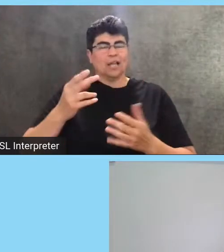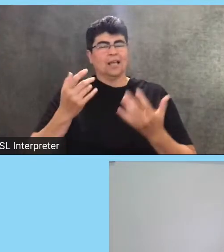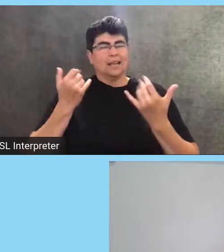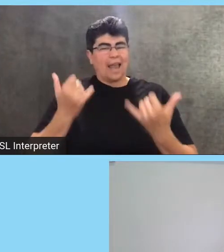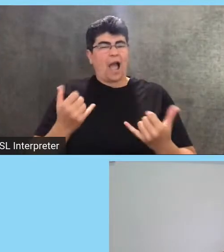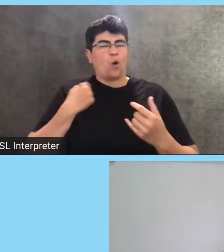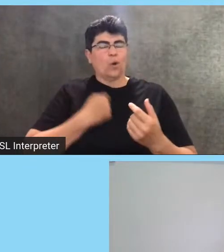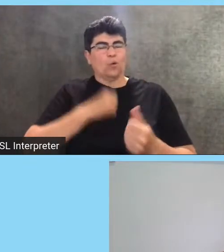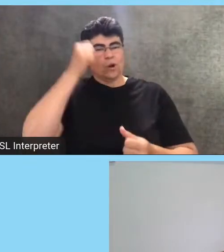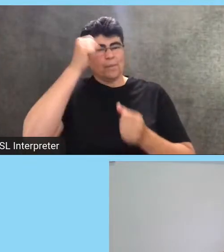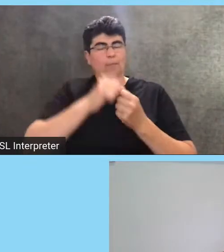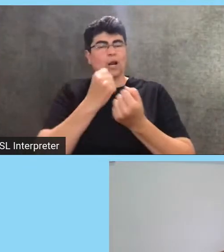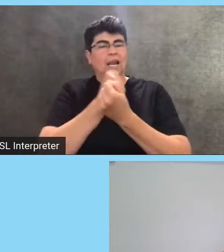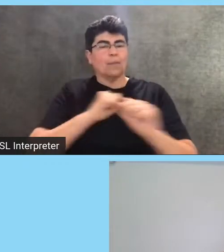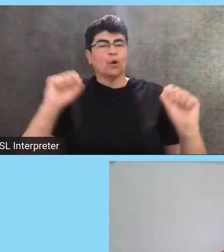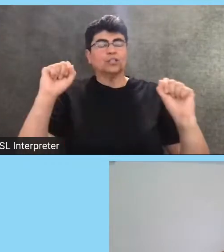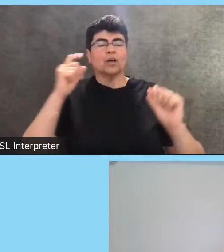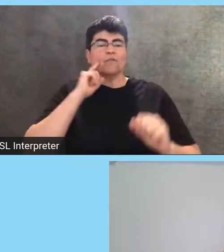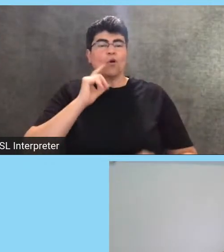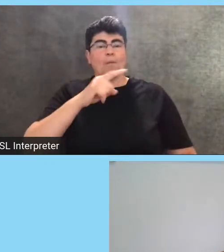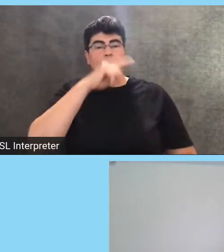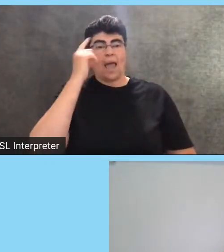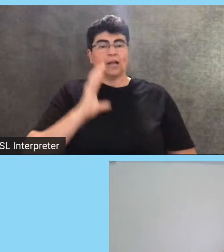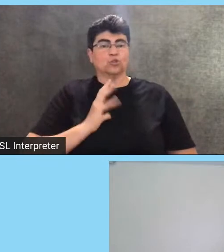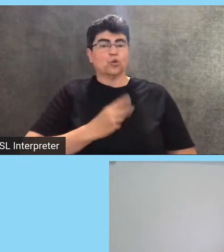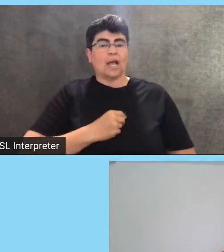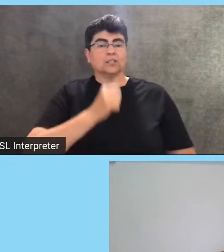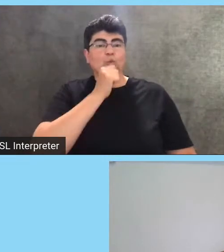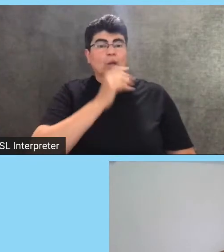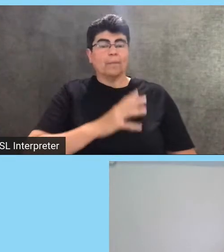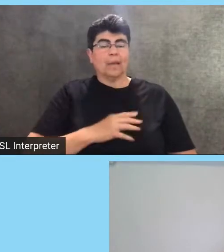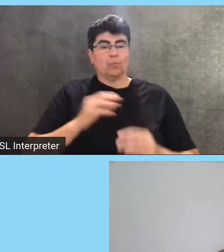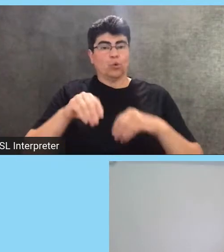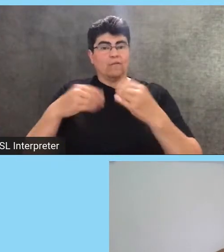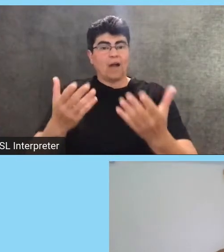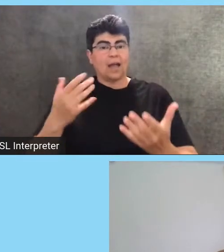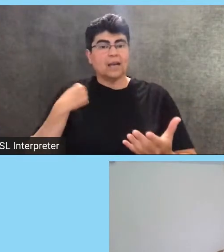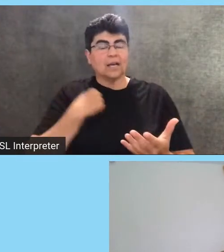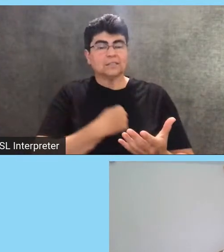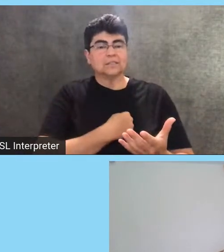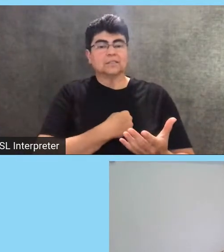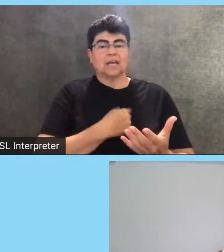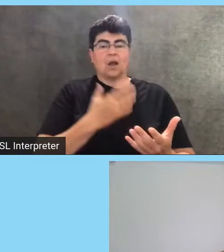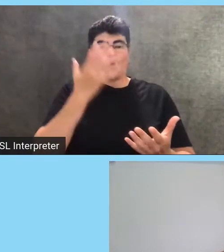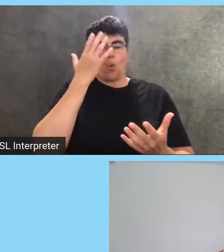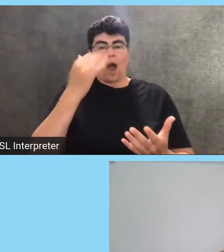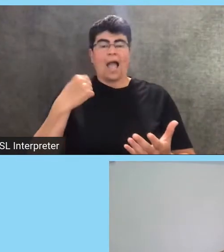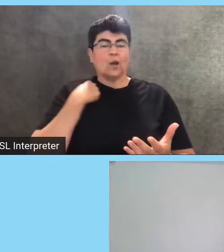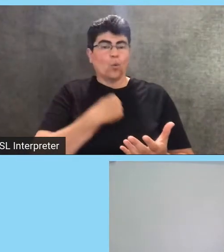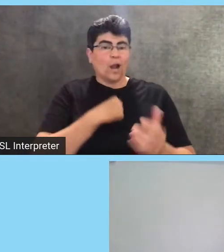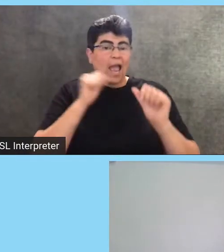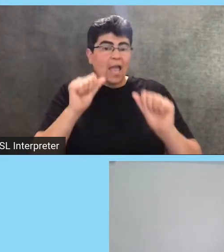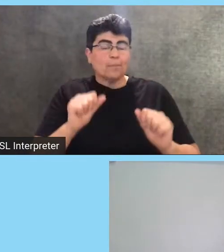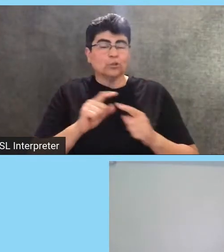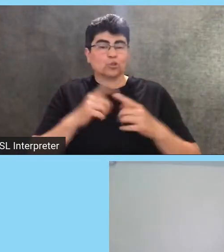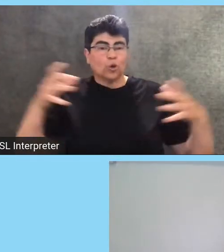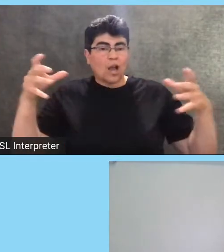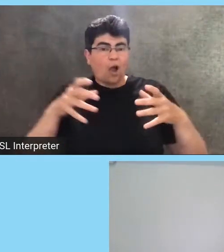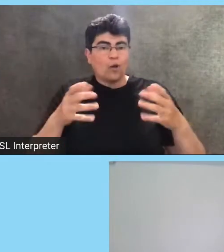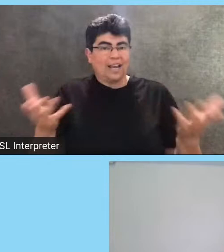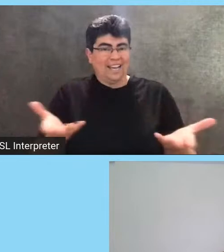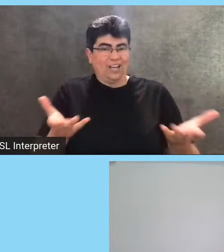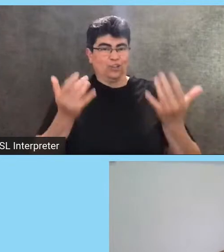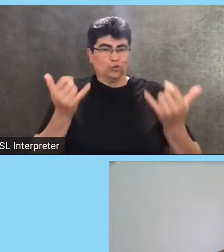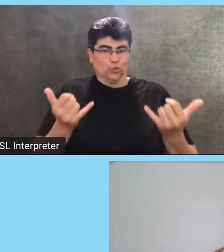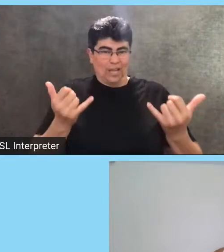the liberation Black transgender women provided us, and while why we're able to congregate here